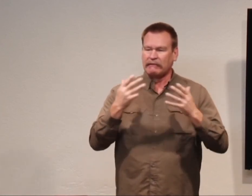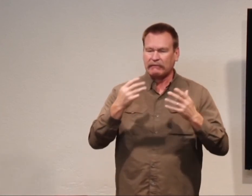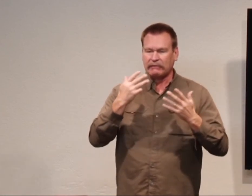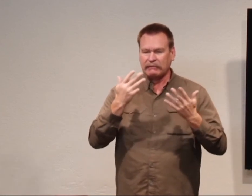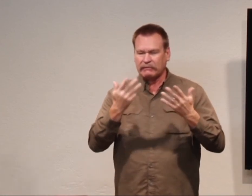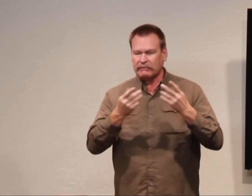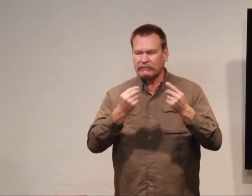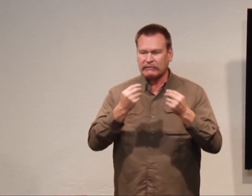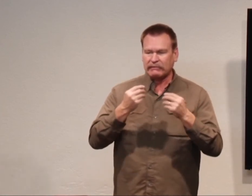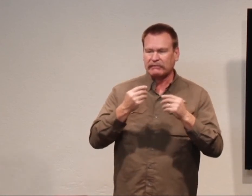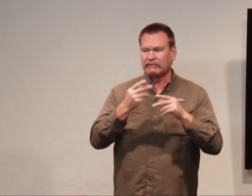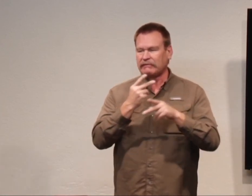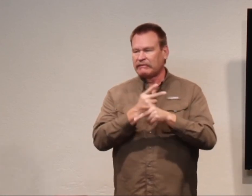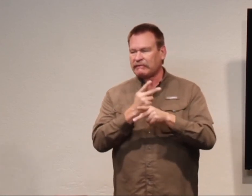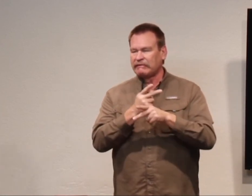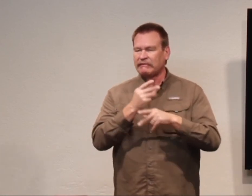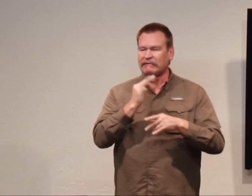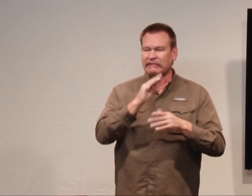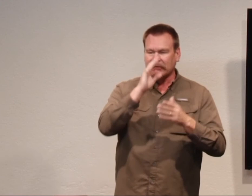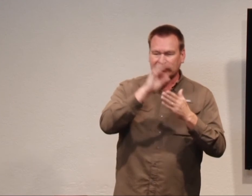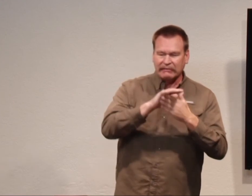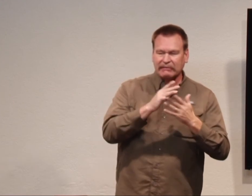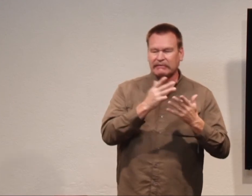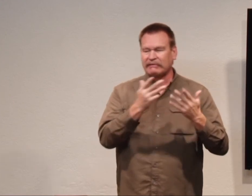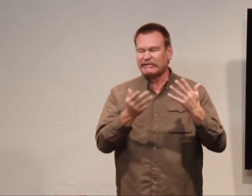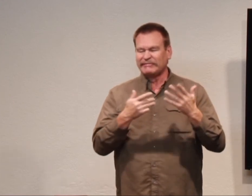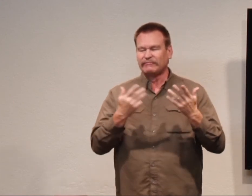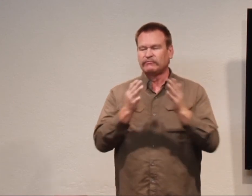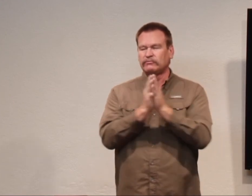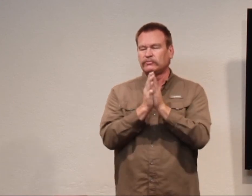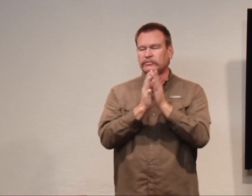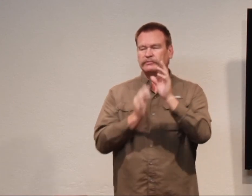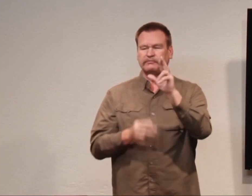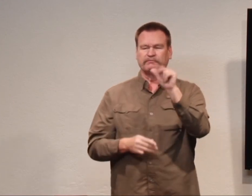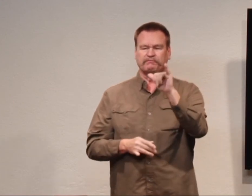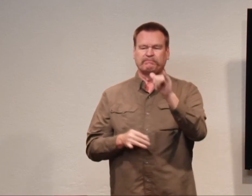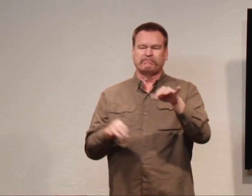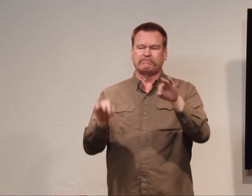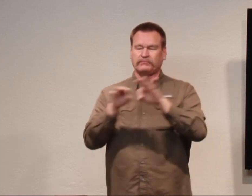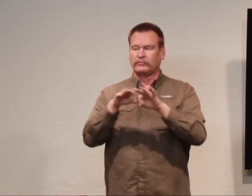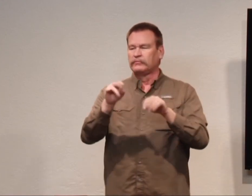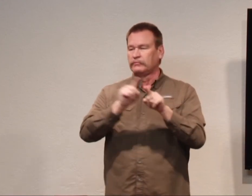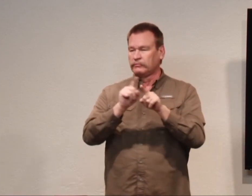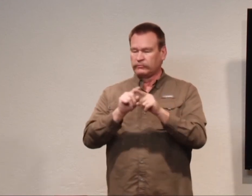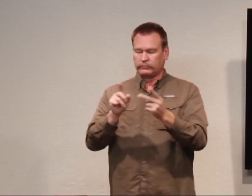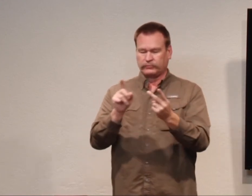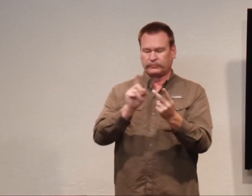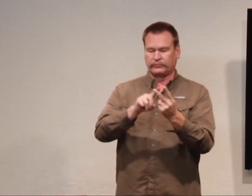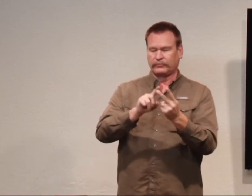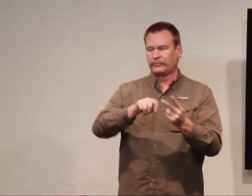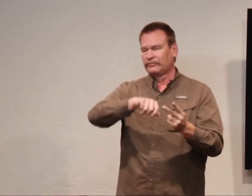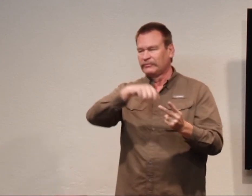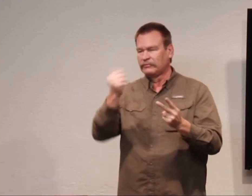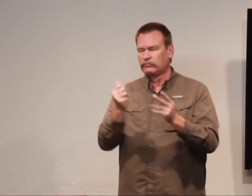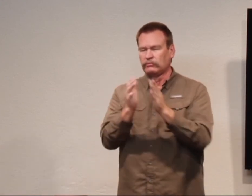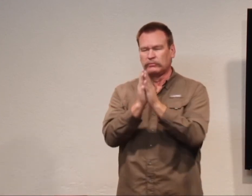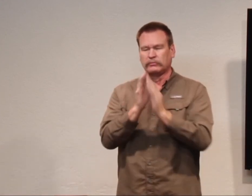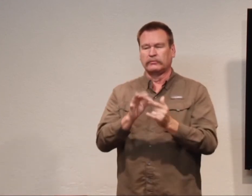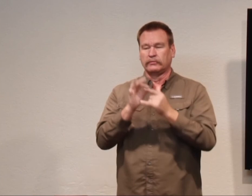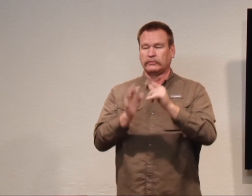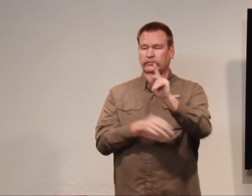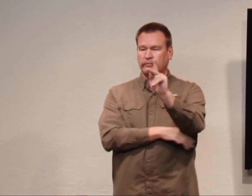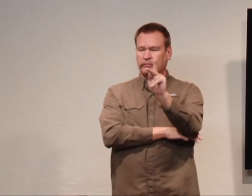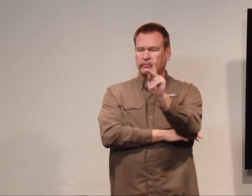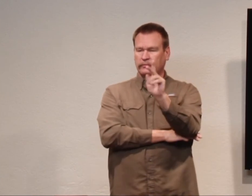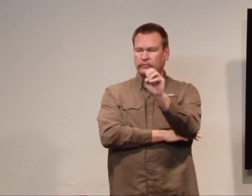this heavy responsibility of caring for him and knowing how to care for him. And so please pray for Ray and Shirley. And also I want to mention